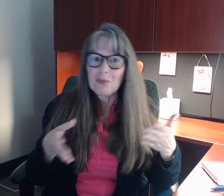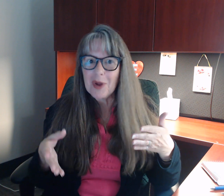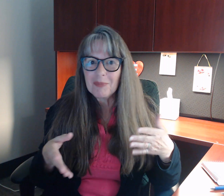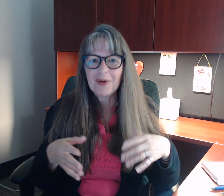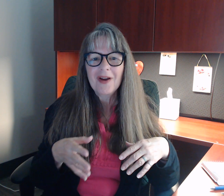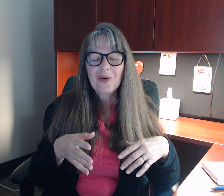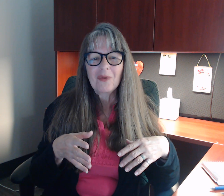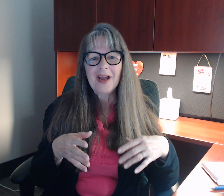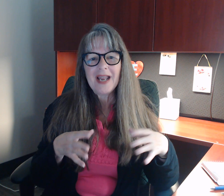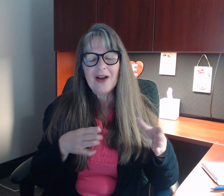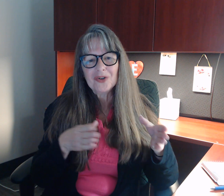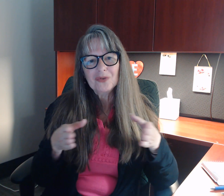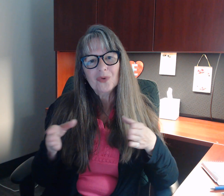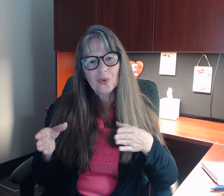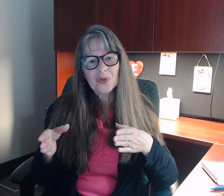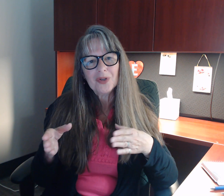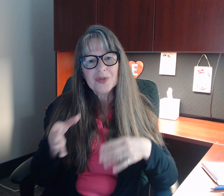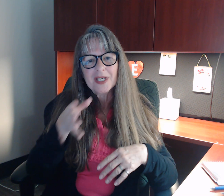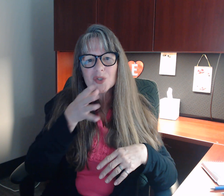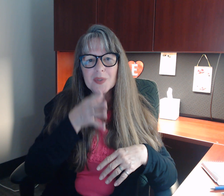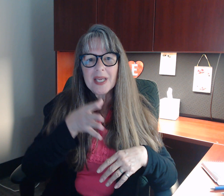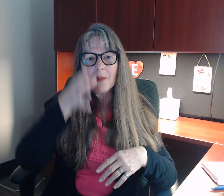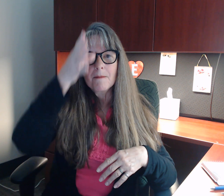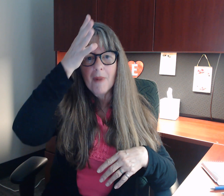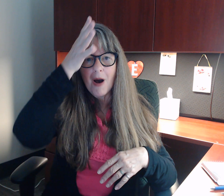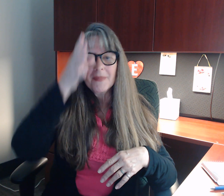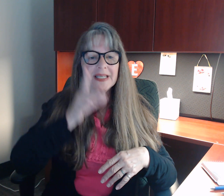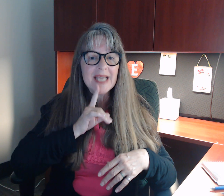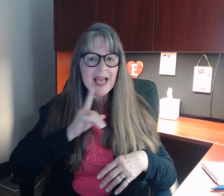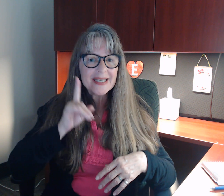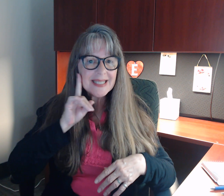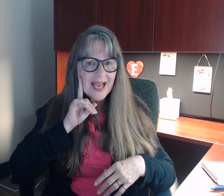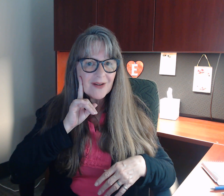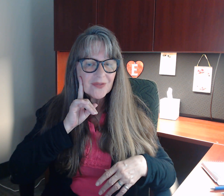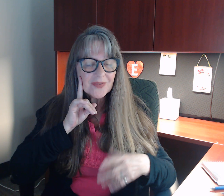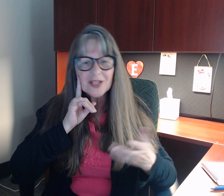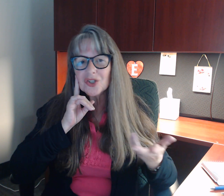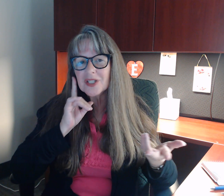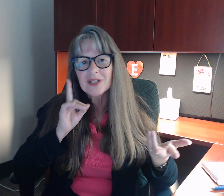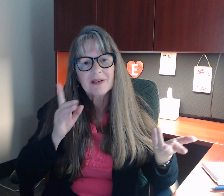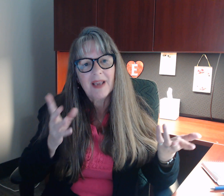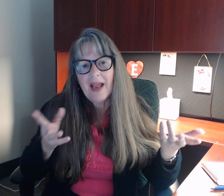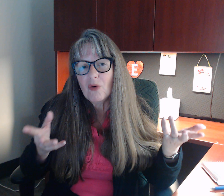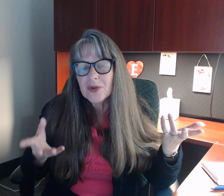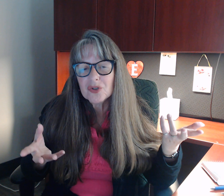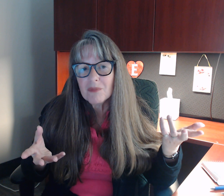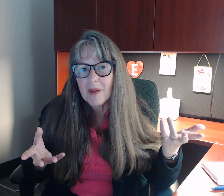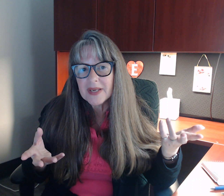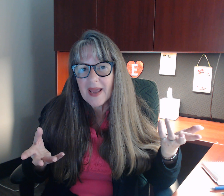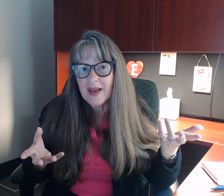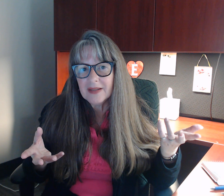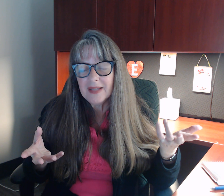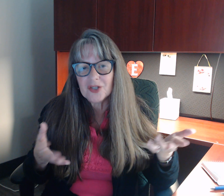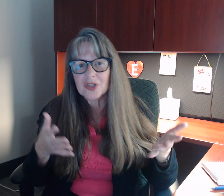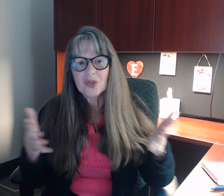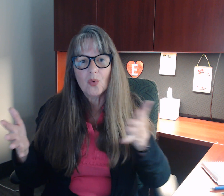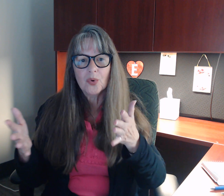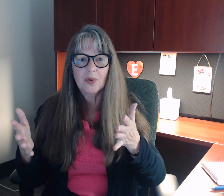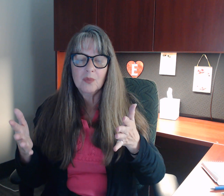pepper, right? The order that you say it. So I say mom and dad deaf. I always do mom and dad. That's just the order in which